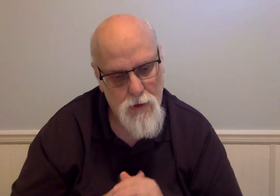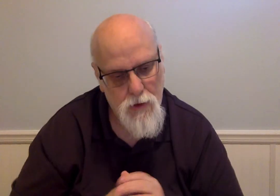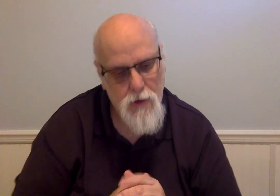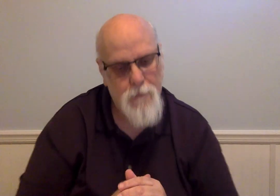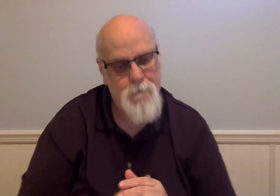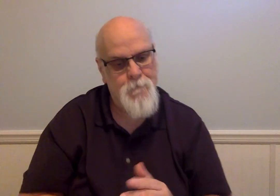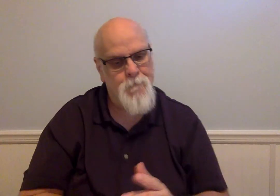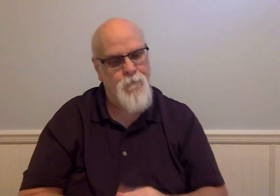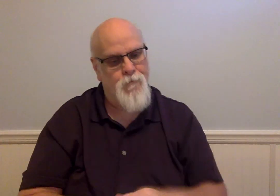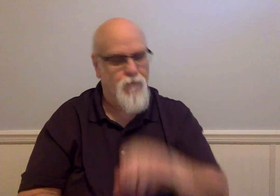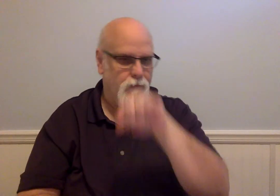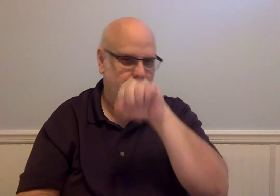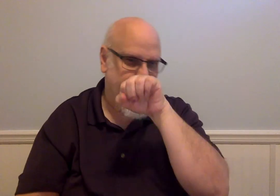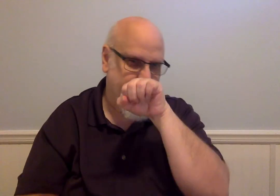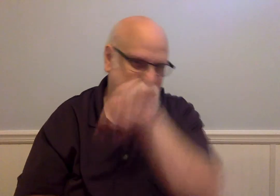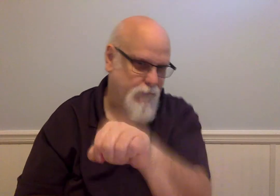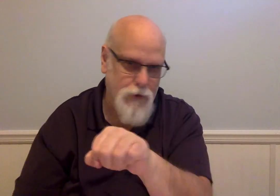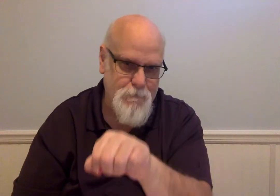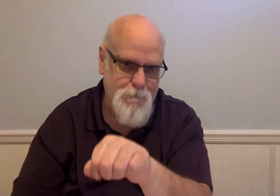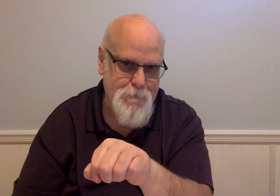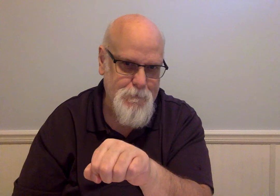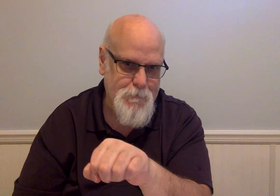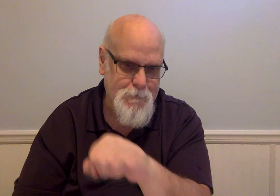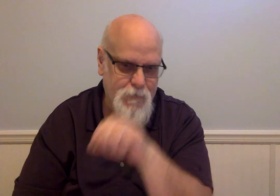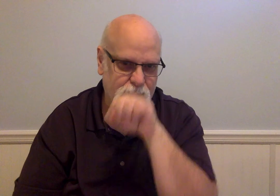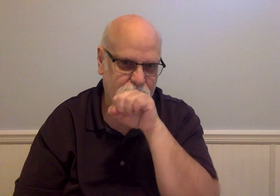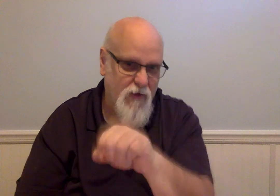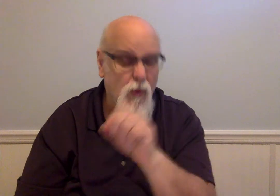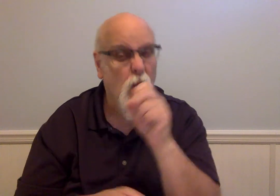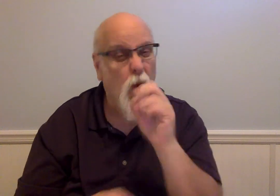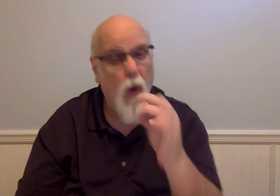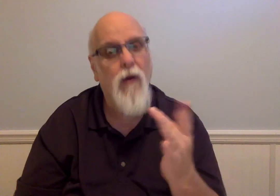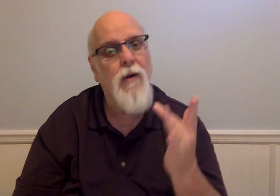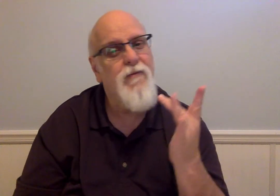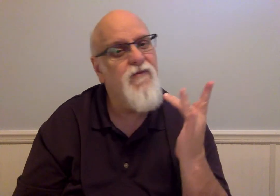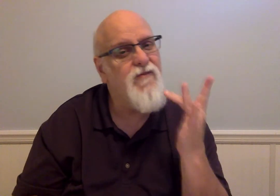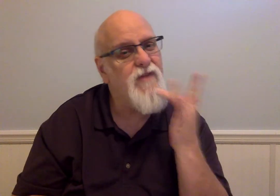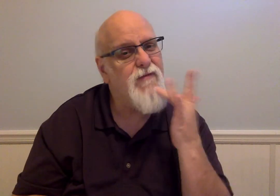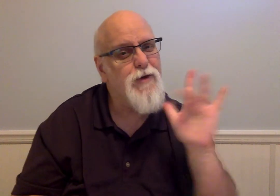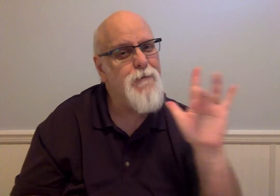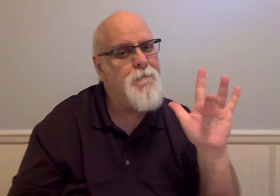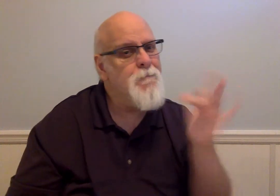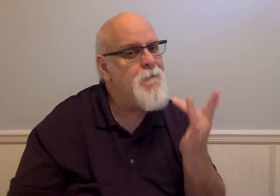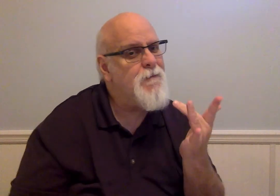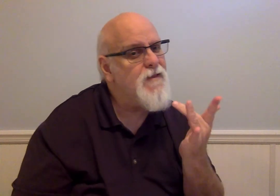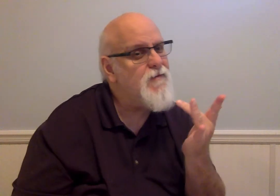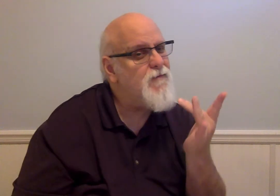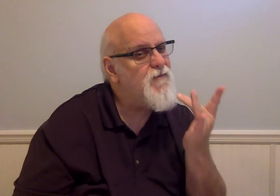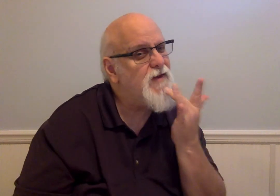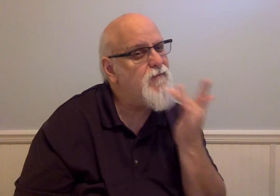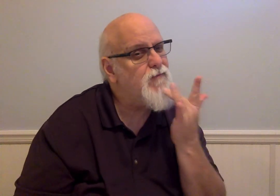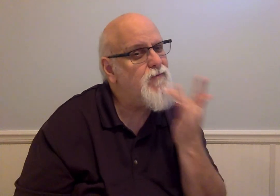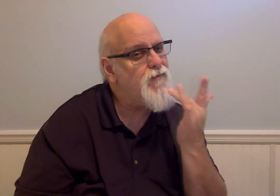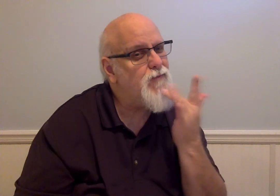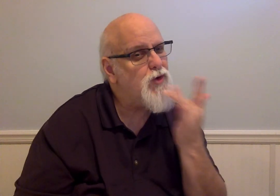he's not too crazy. All right, so my favorite, you kiss the back of your hand, or you take that middle finger and you